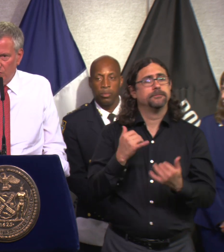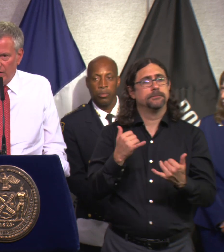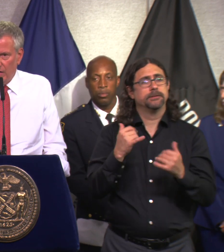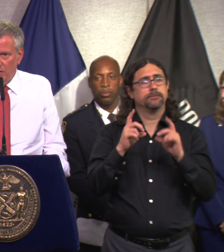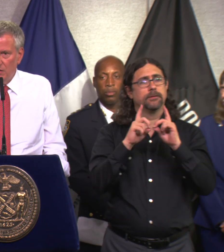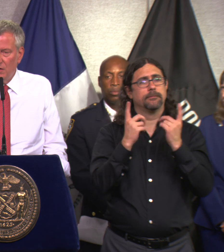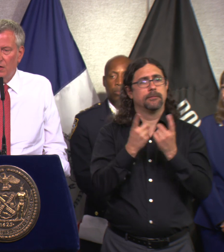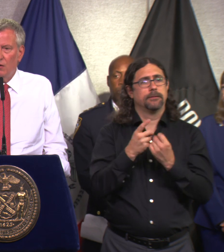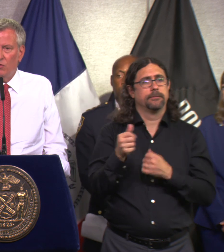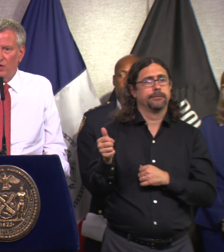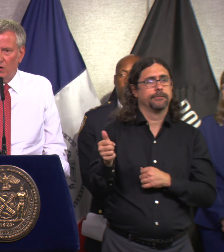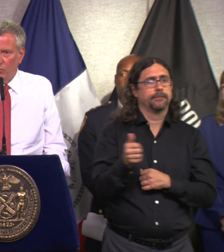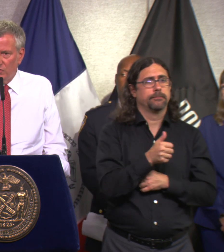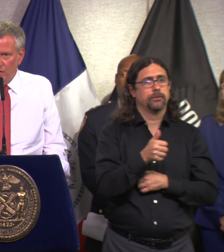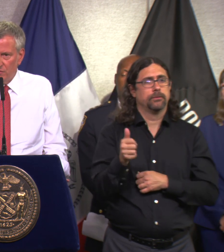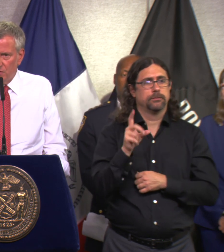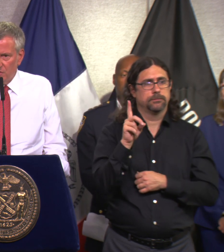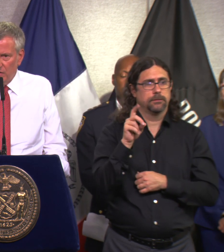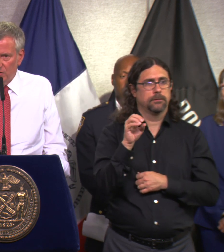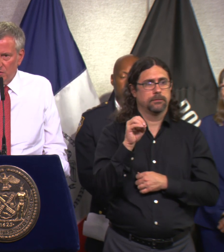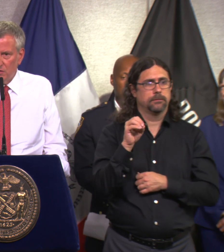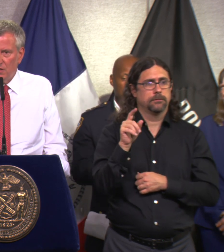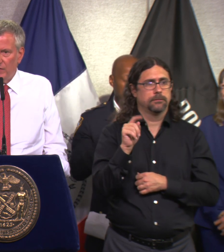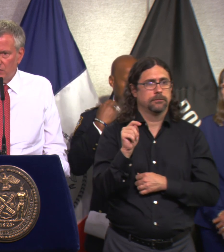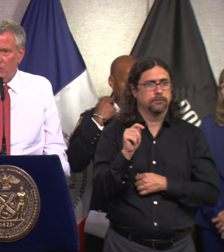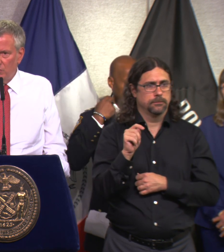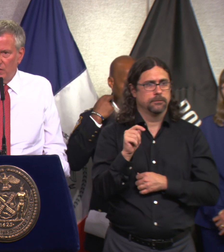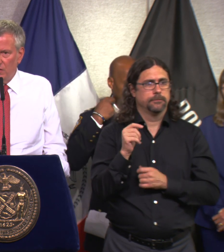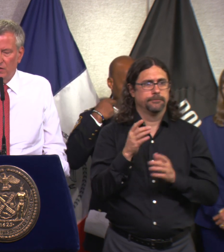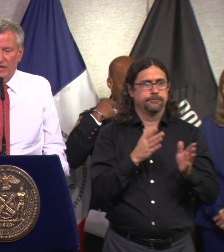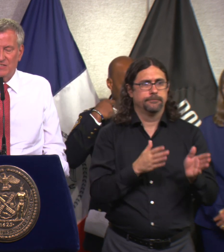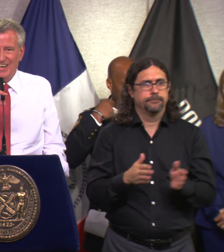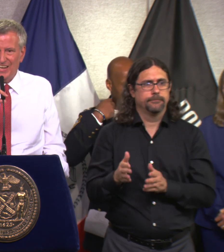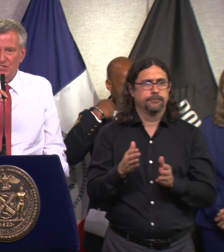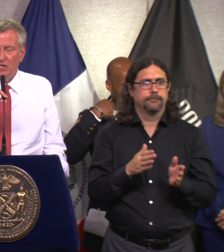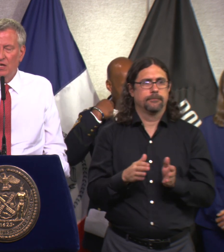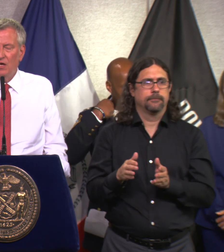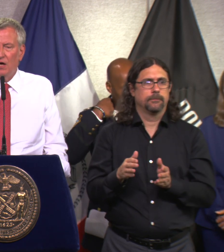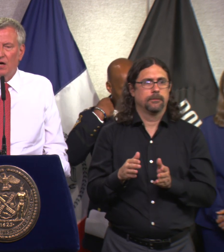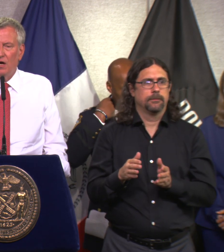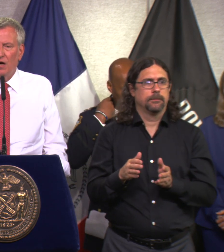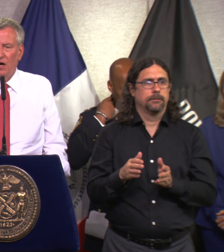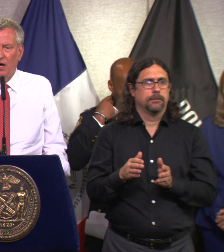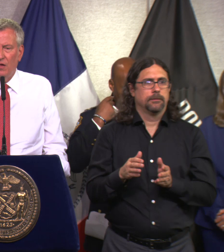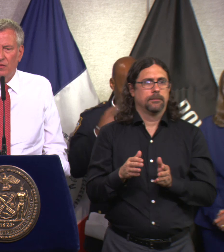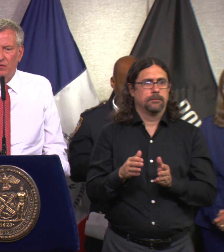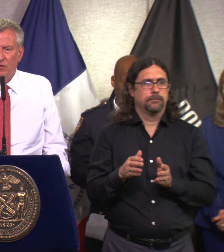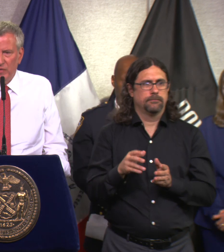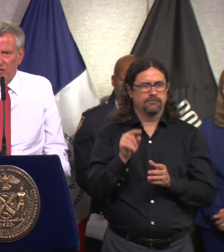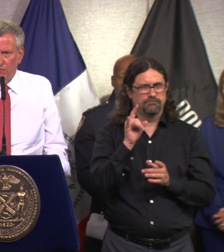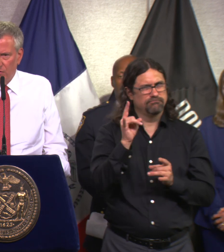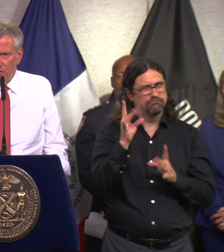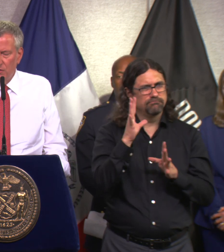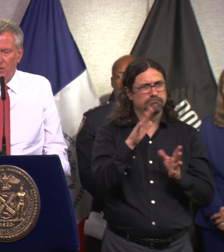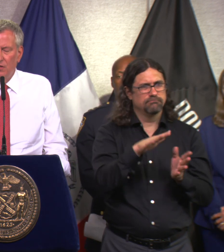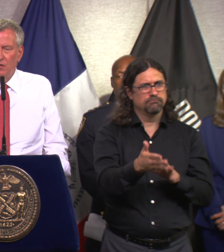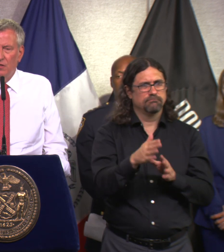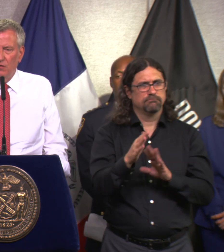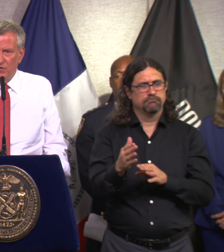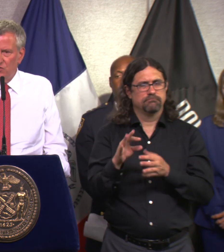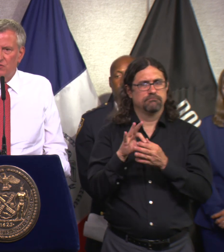emergency we've had with the horrible deaths of the cyclists, and that's going to be in the next days. On the bigger